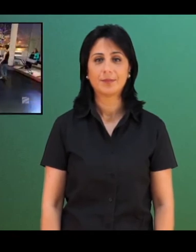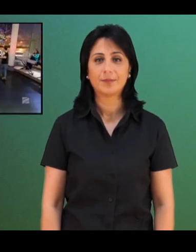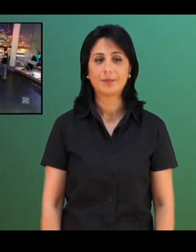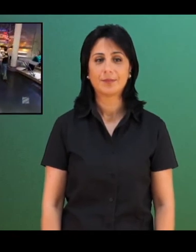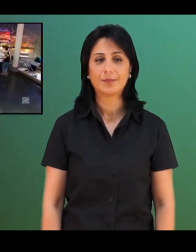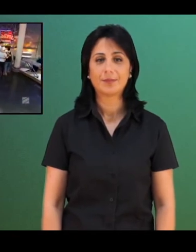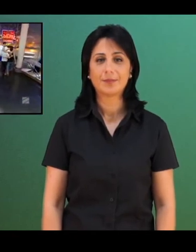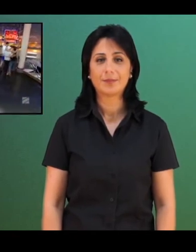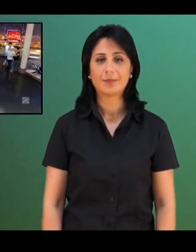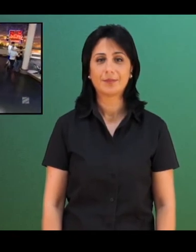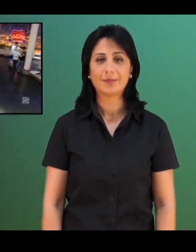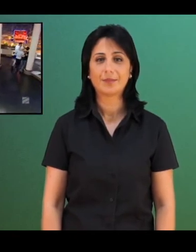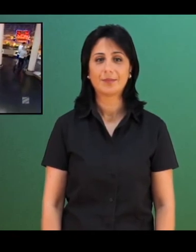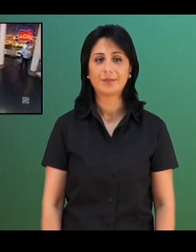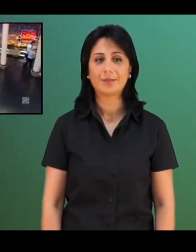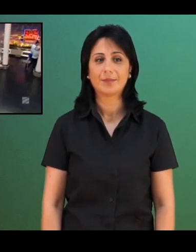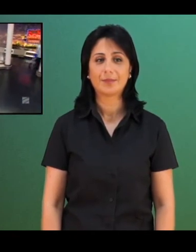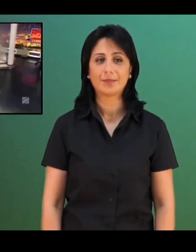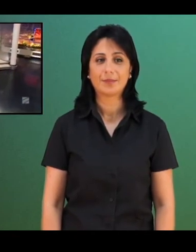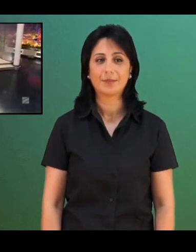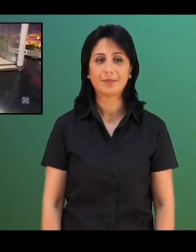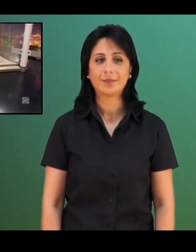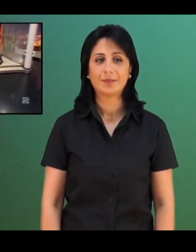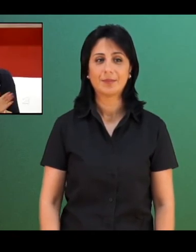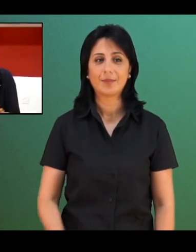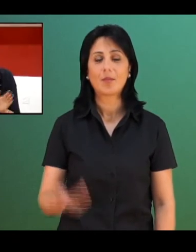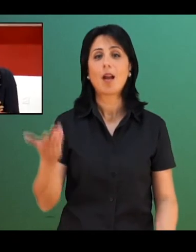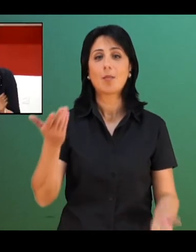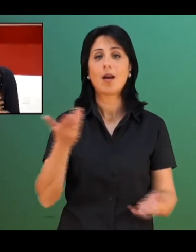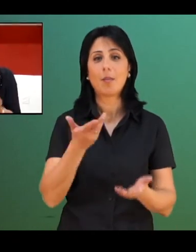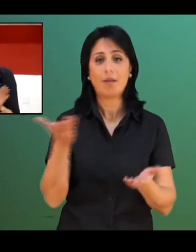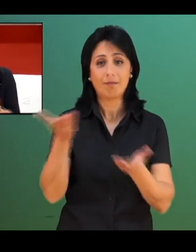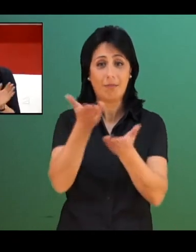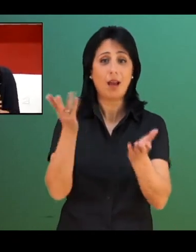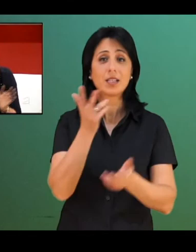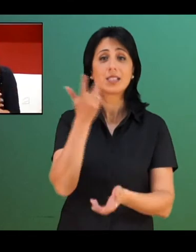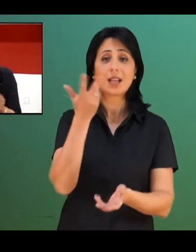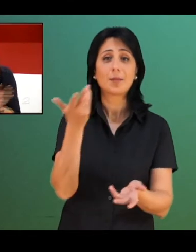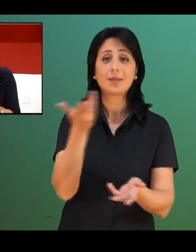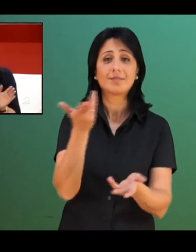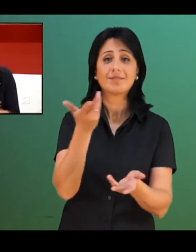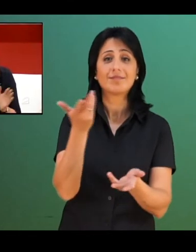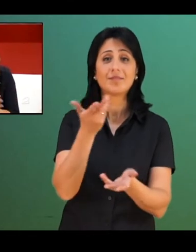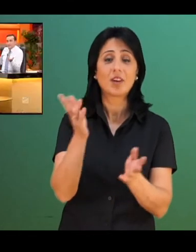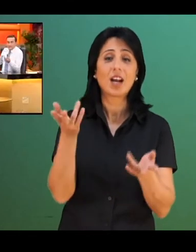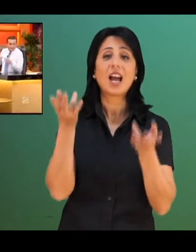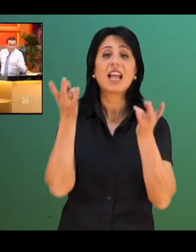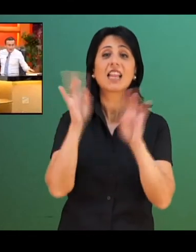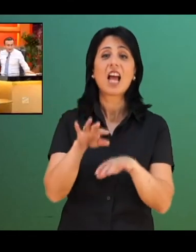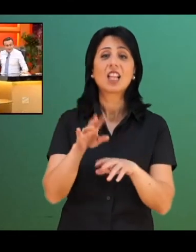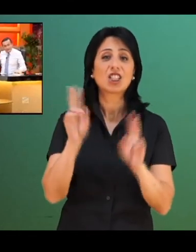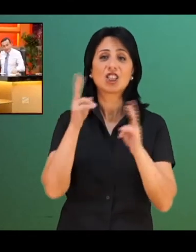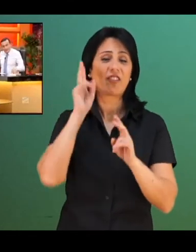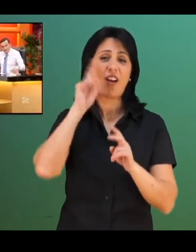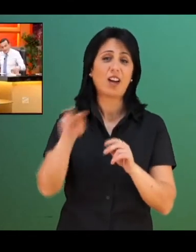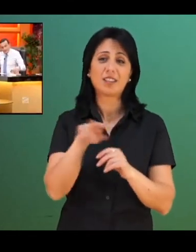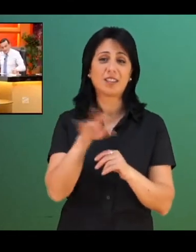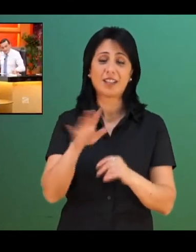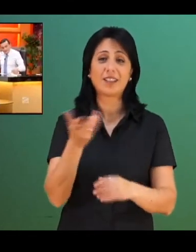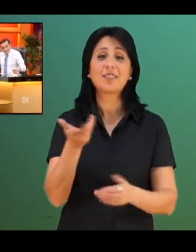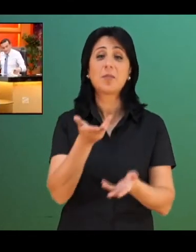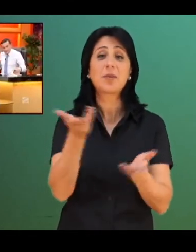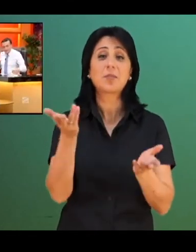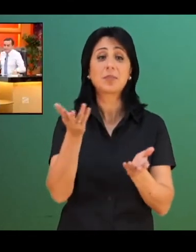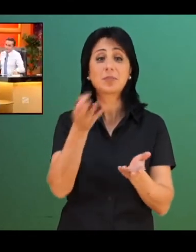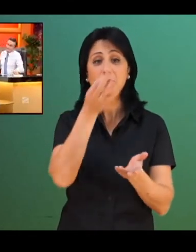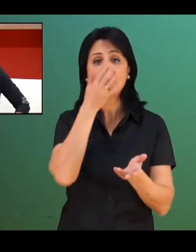Yeah, when I'm at the mall, everybody just get locked up. And when I'm at the beach, I'm in the speedo trying to tan my cheeks. I said, yes, I'm here. I said, don't you even